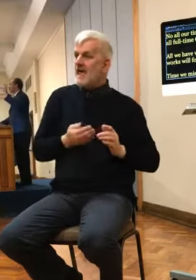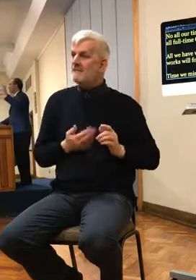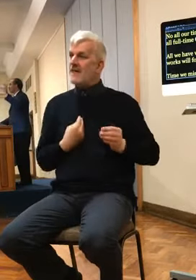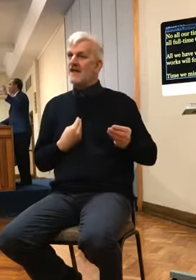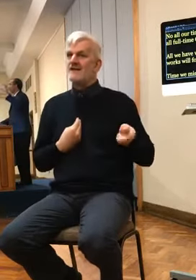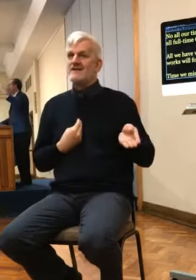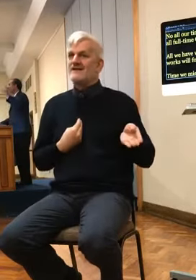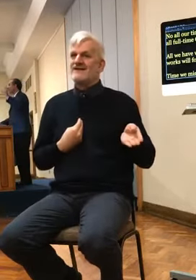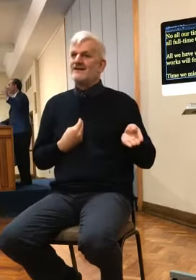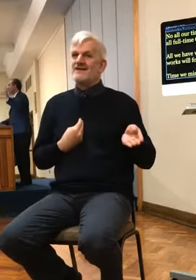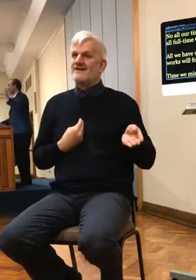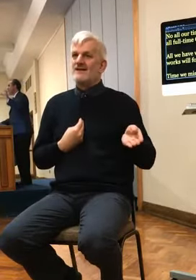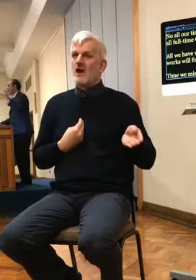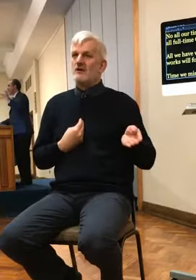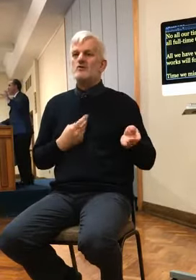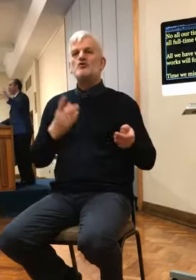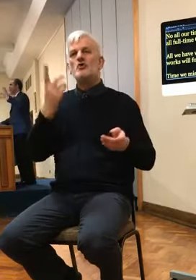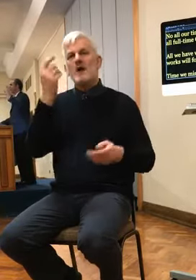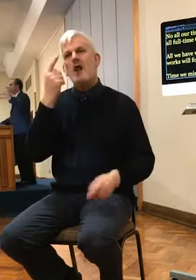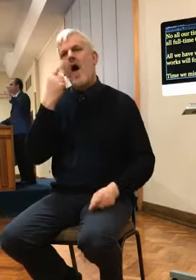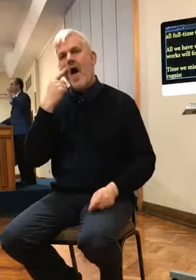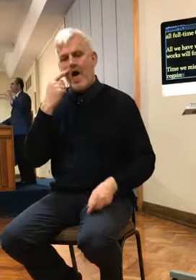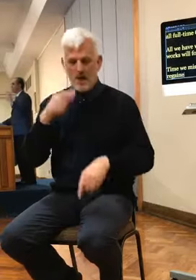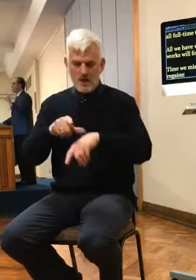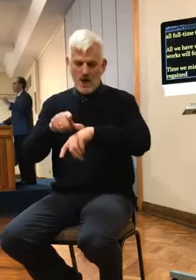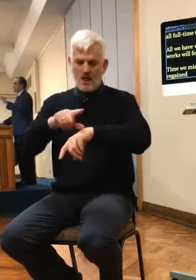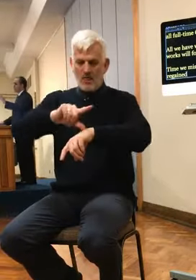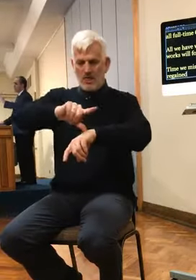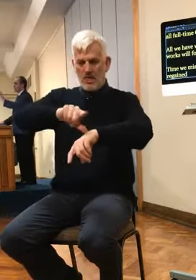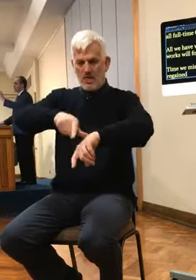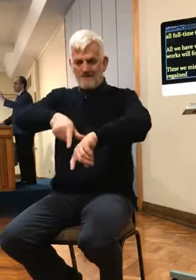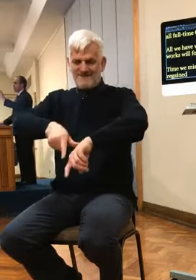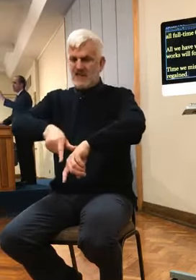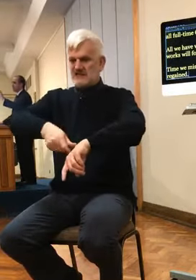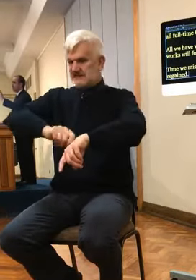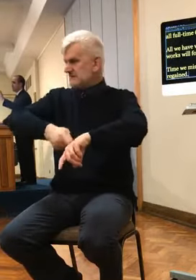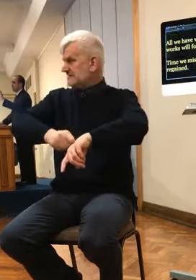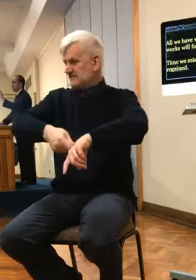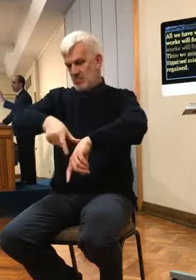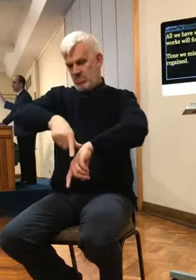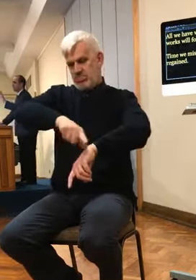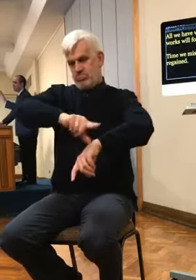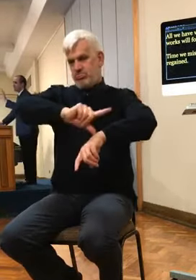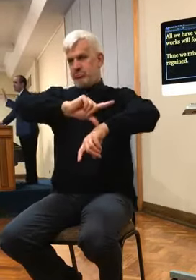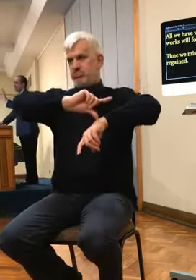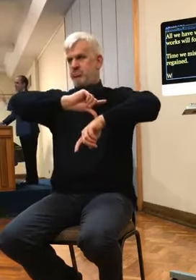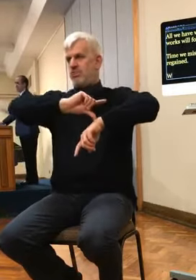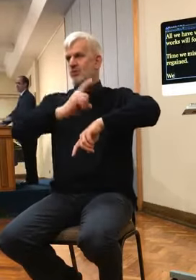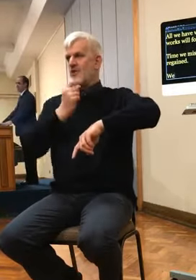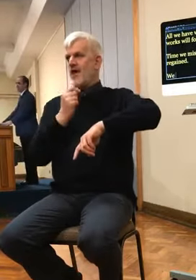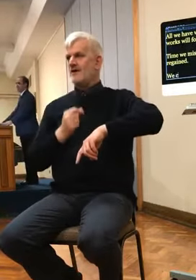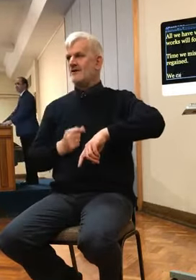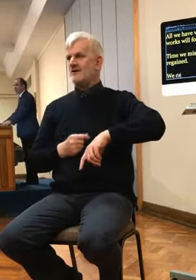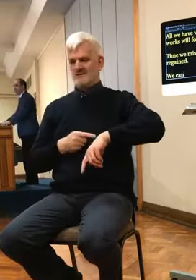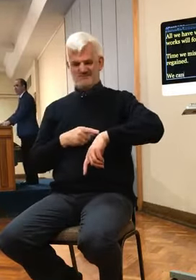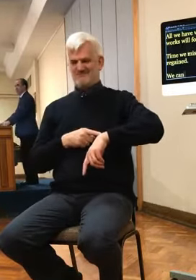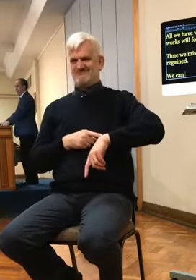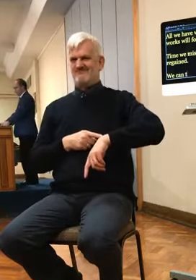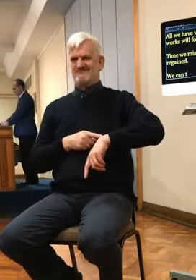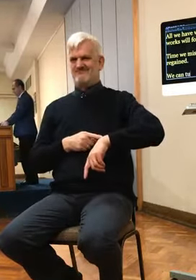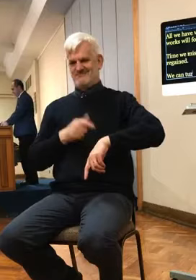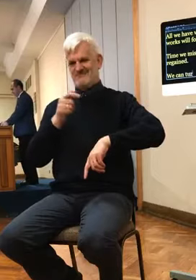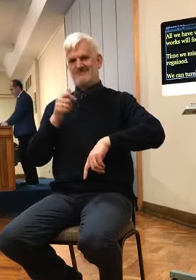turn back your clock or your watch, but you cannot turn back the time. It's